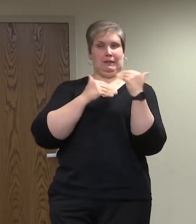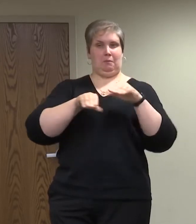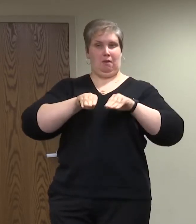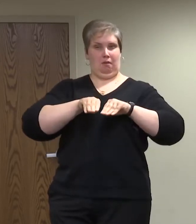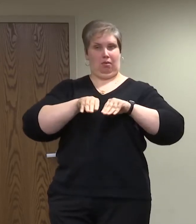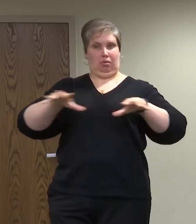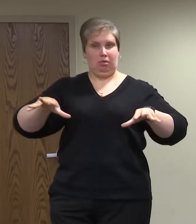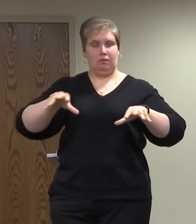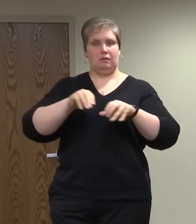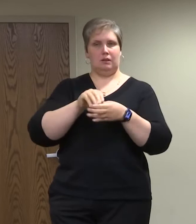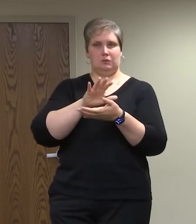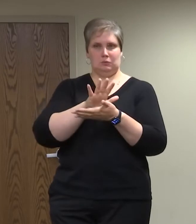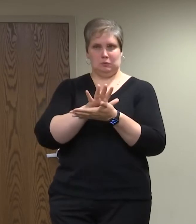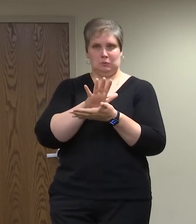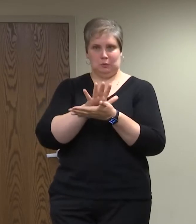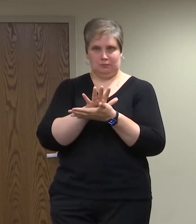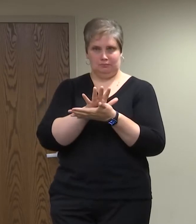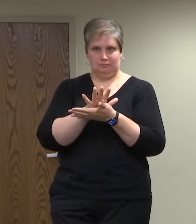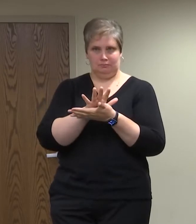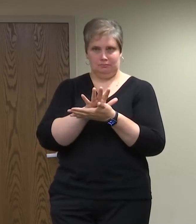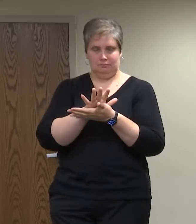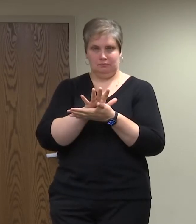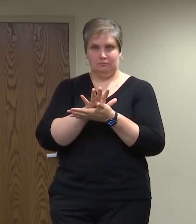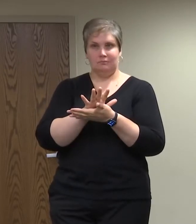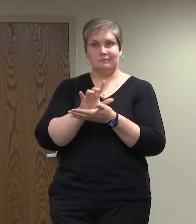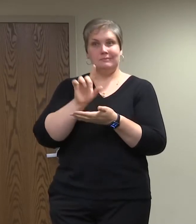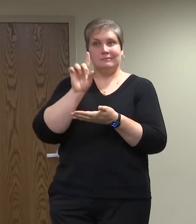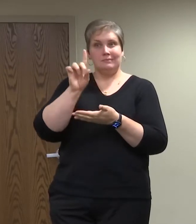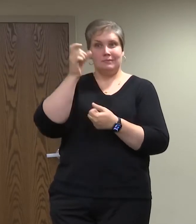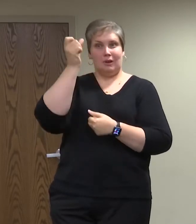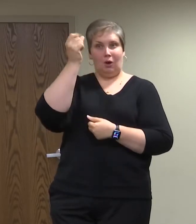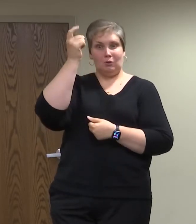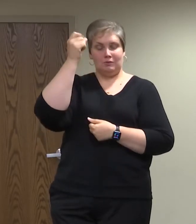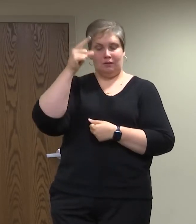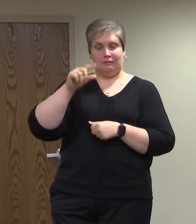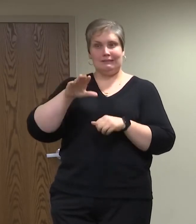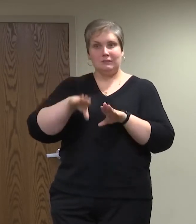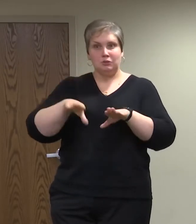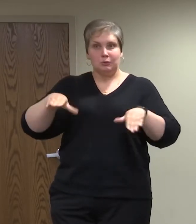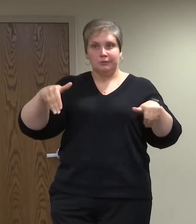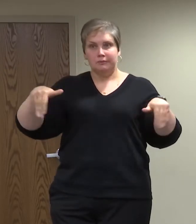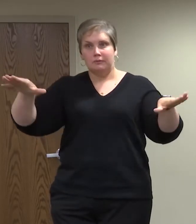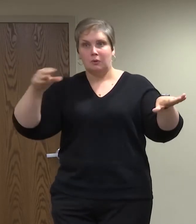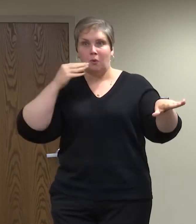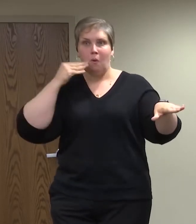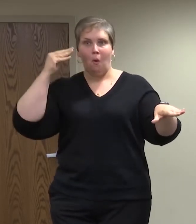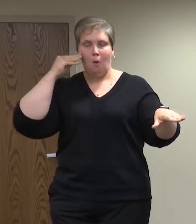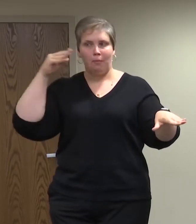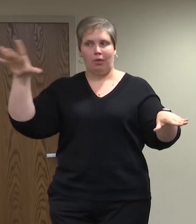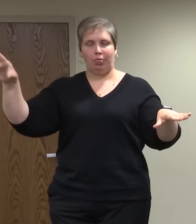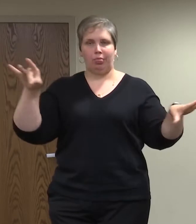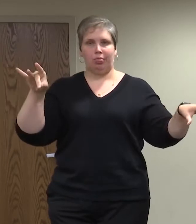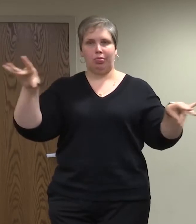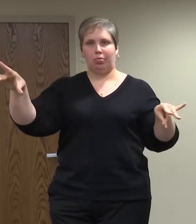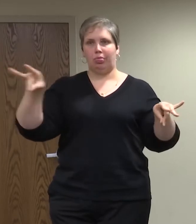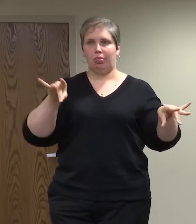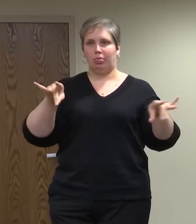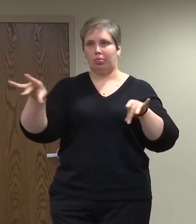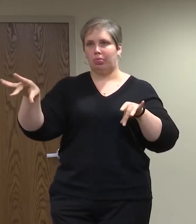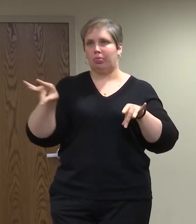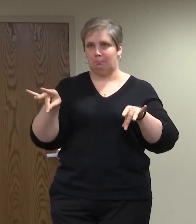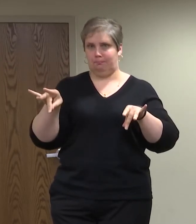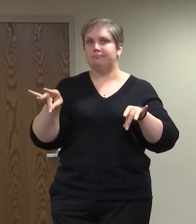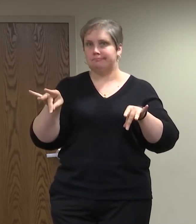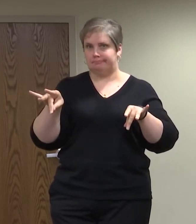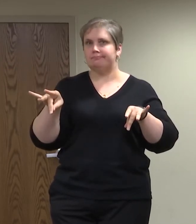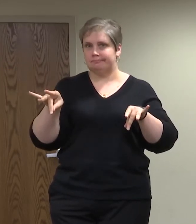date have acquired infections outside of the school. We have had a lot of transmission related to Labor Day